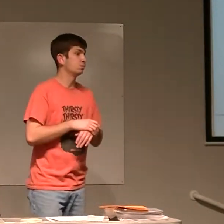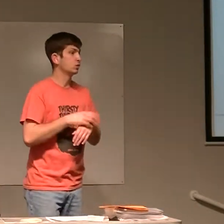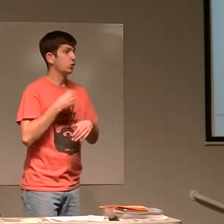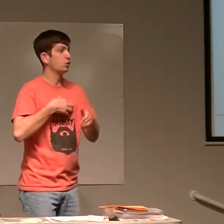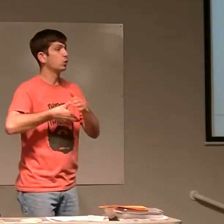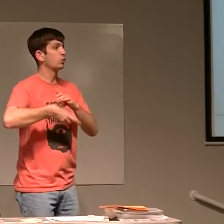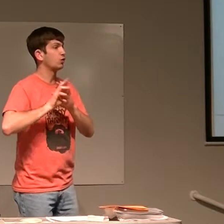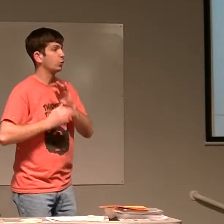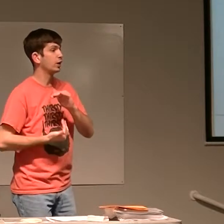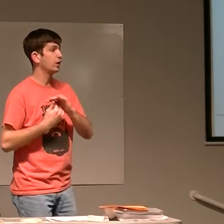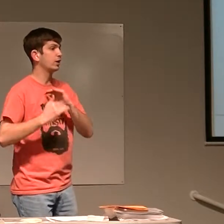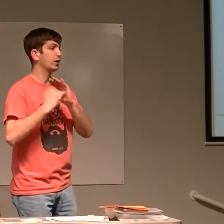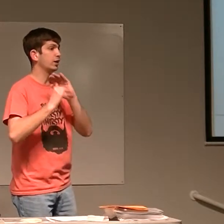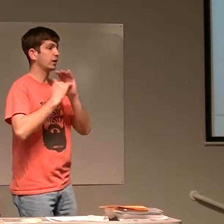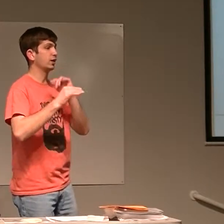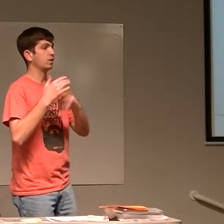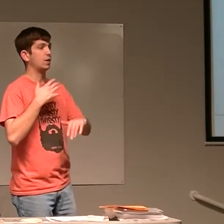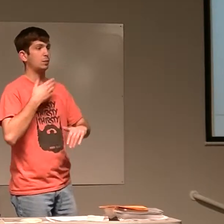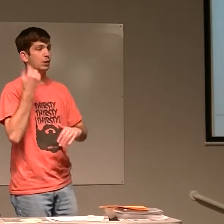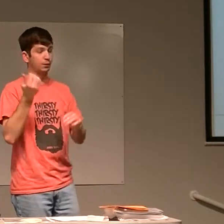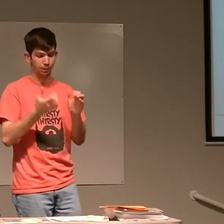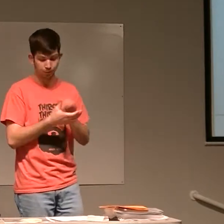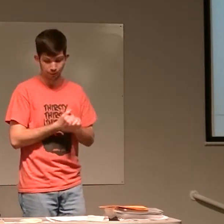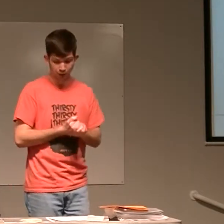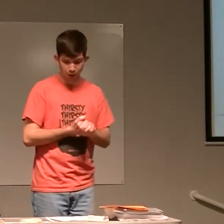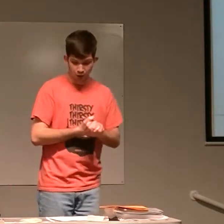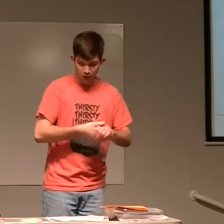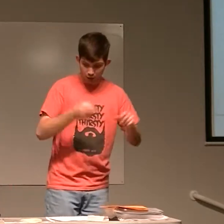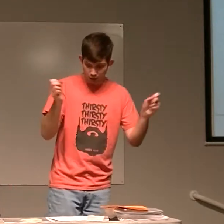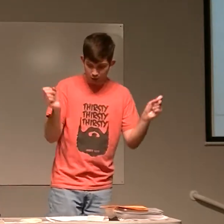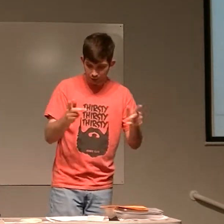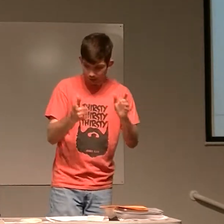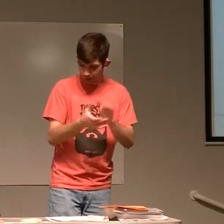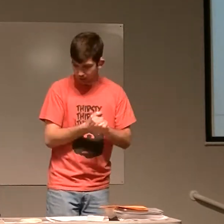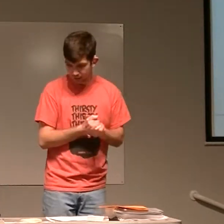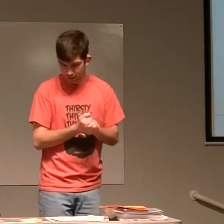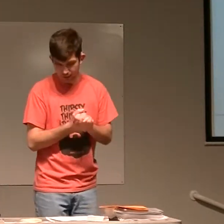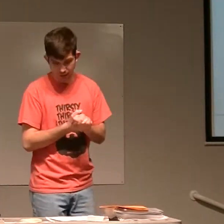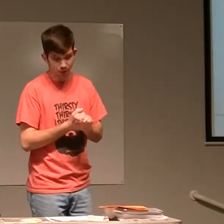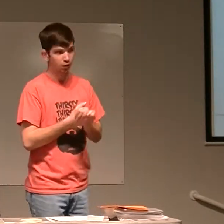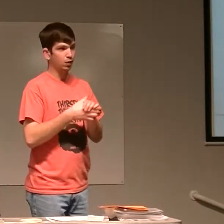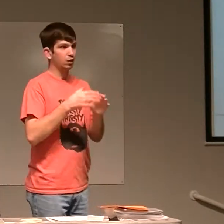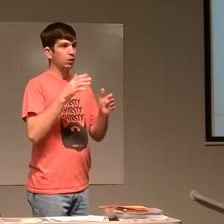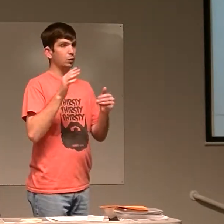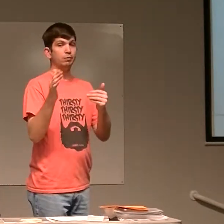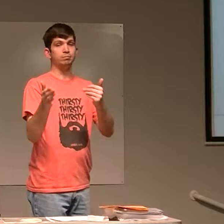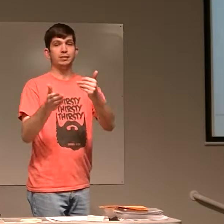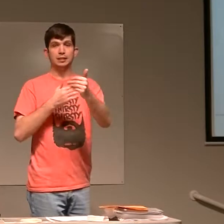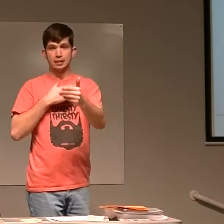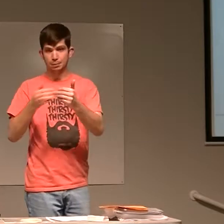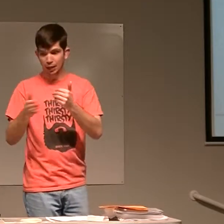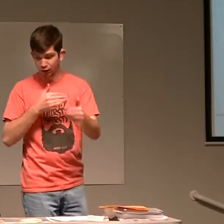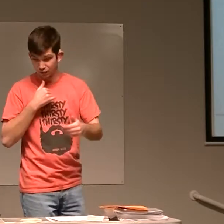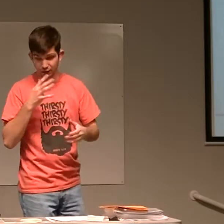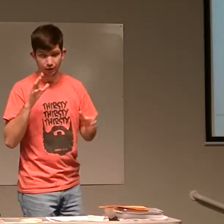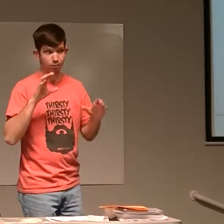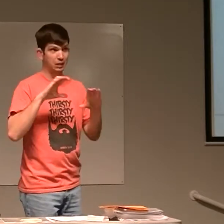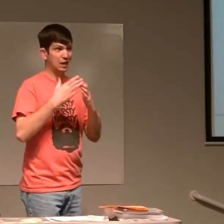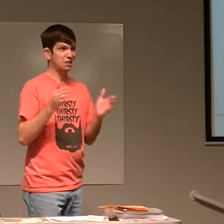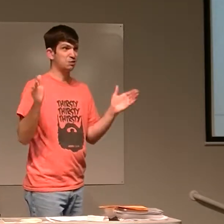So if you want to review again and again and again, that'll be better. Okay. Well, doesn't matter if the class is